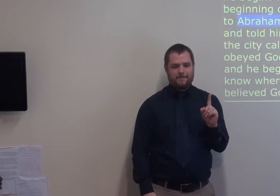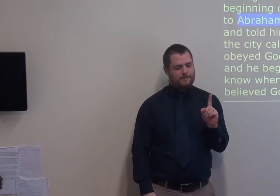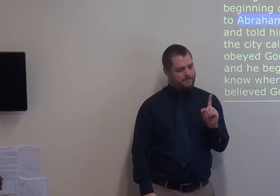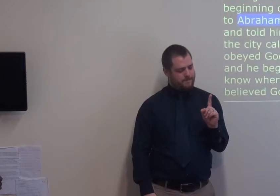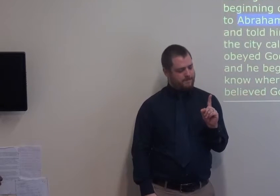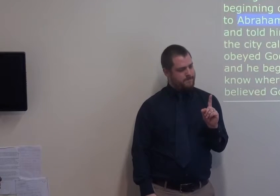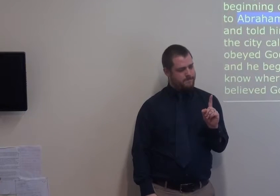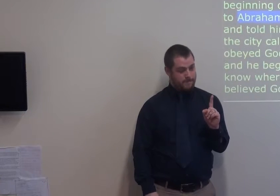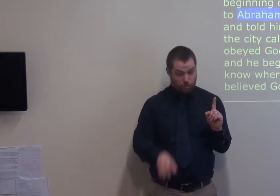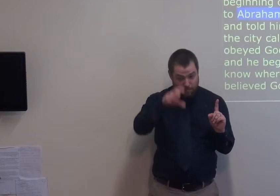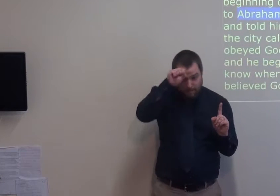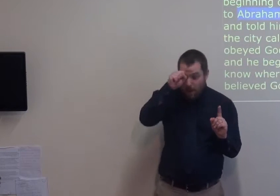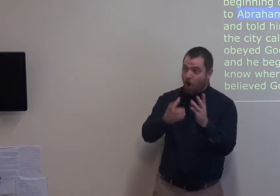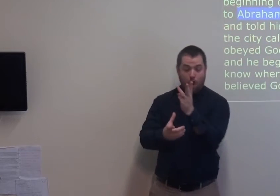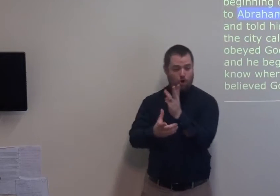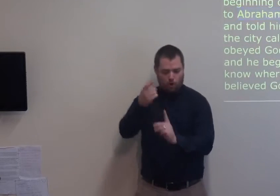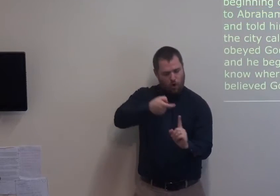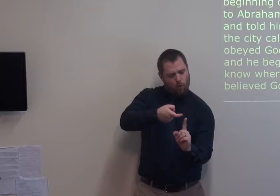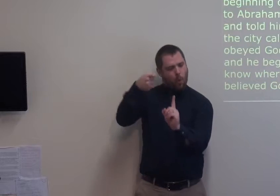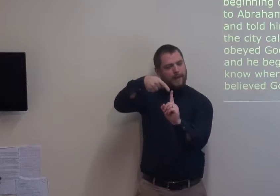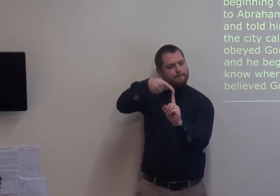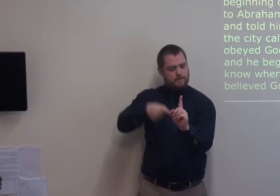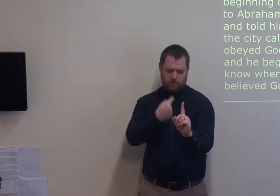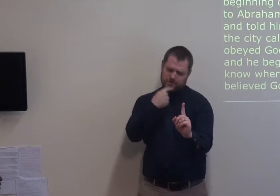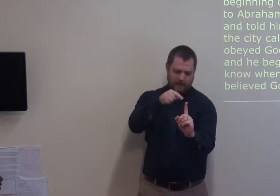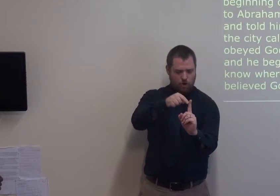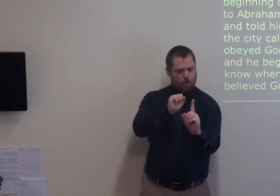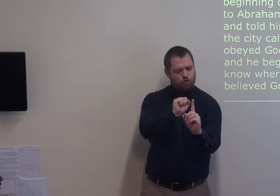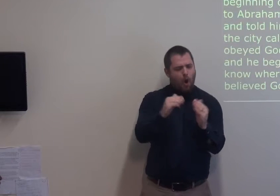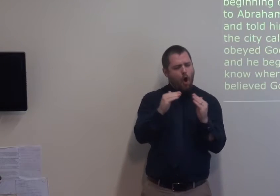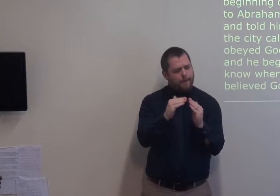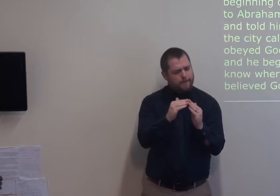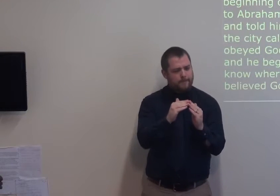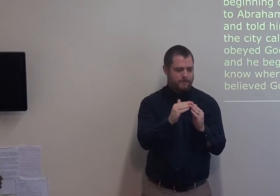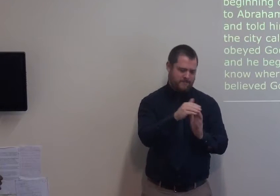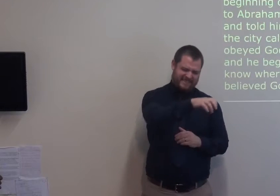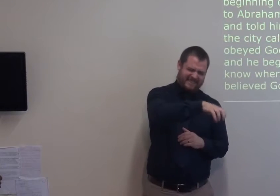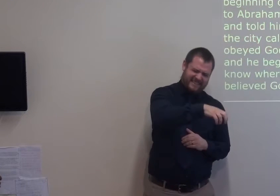God called Abraham and told him to leave his home in the city called Ur.